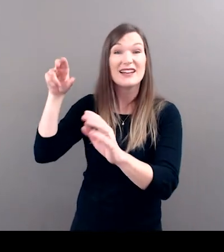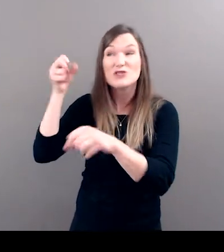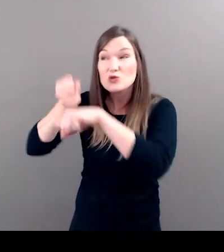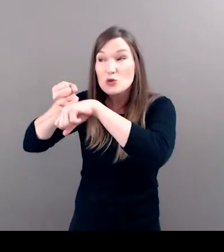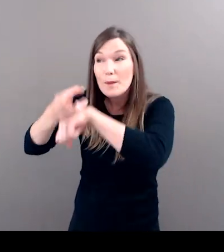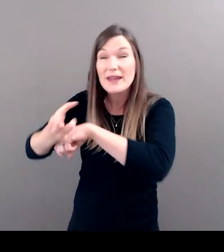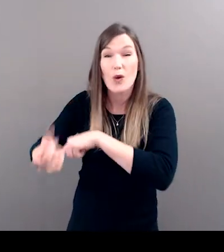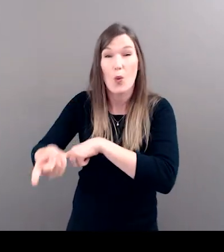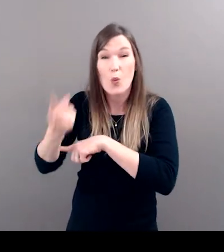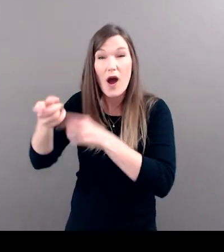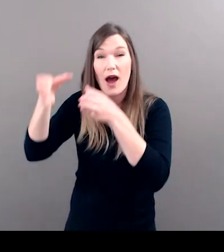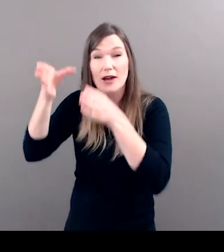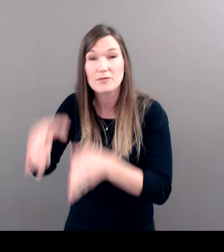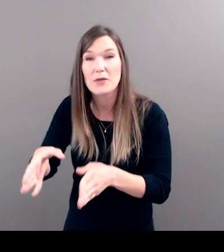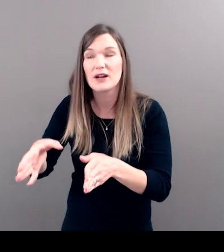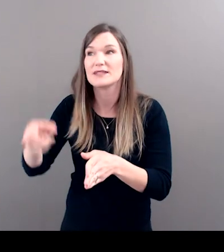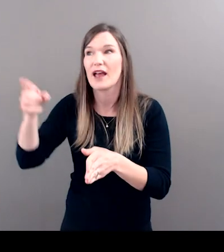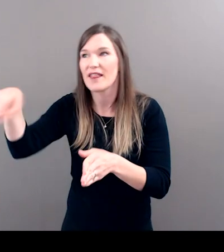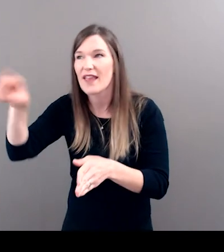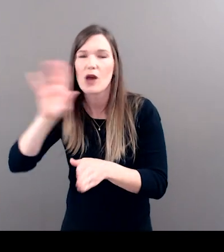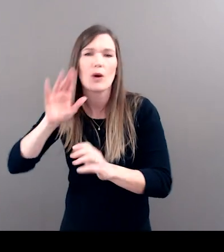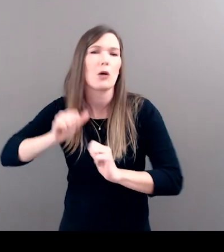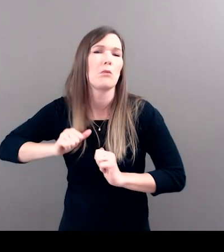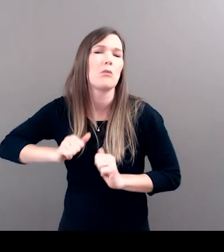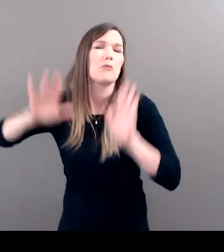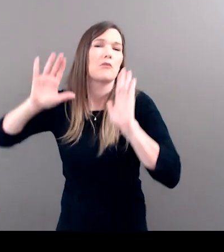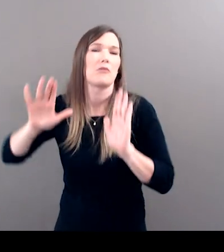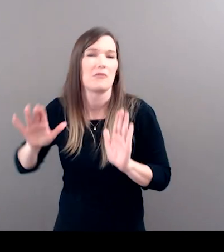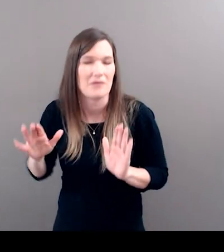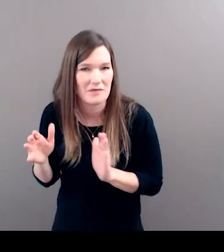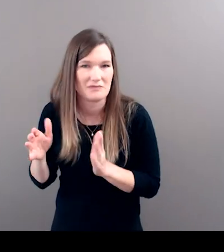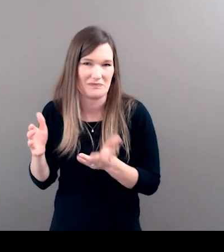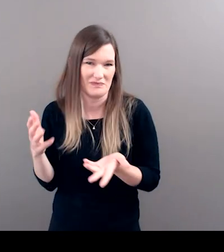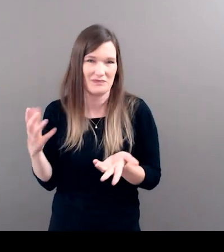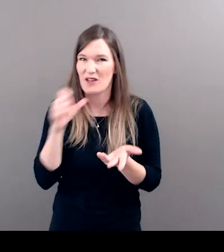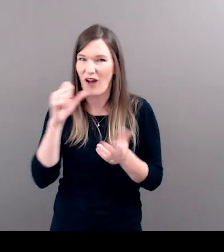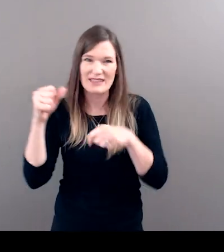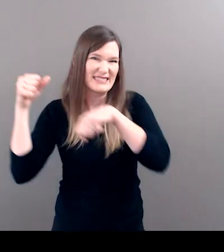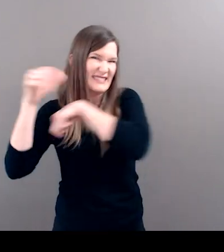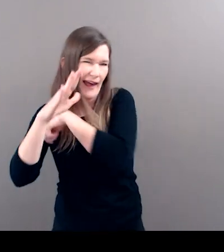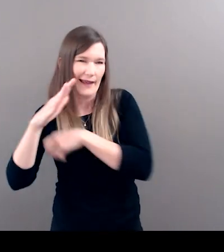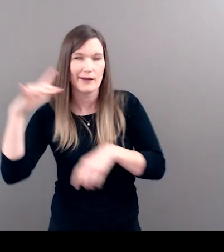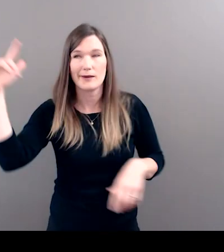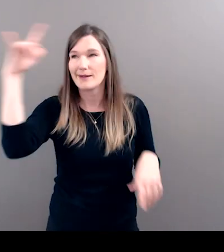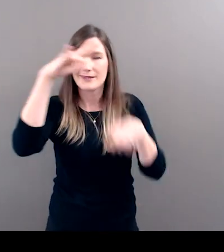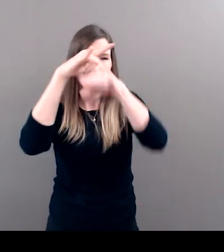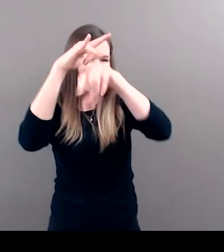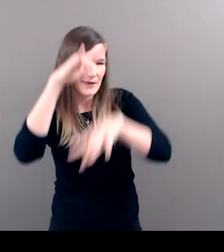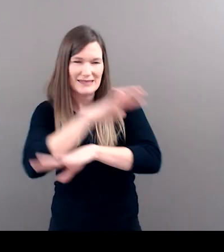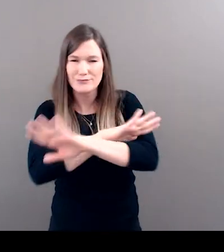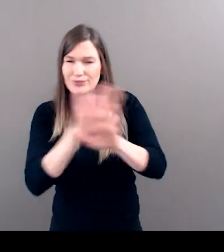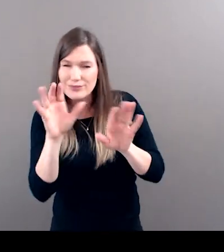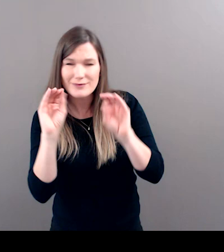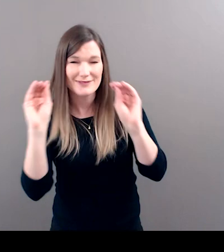getting hurt, just one person against one person. So that was the thing. And here's the thing. The Philistines sent Goliath